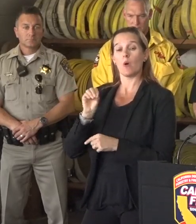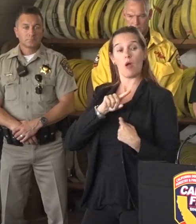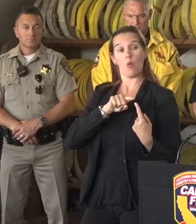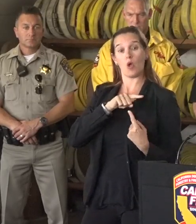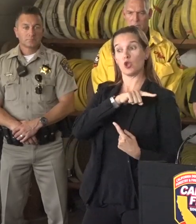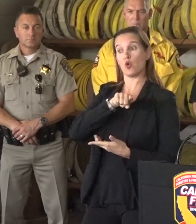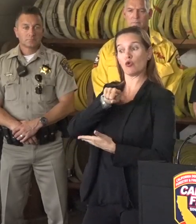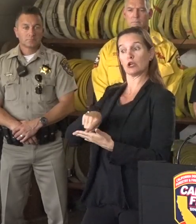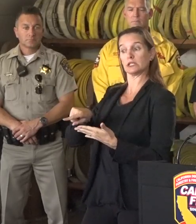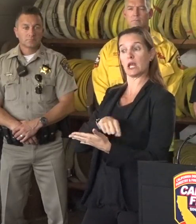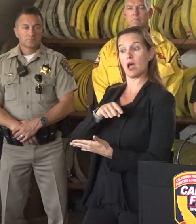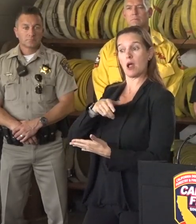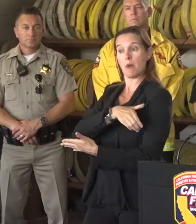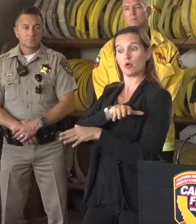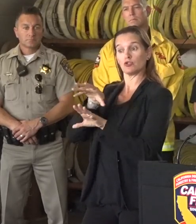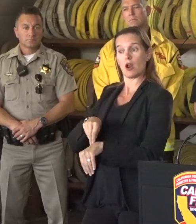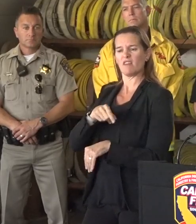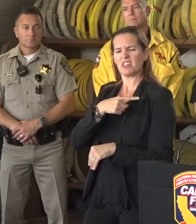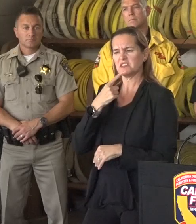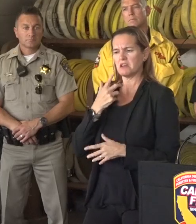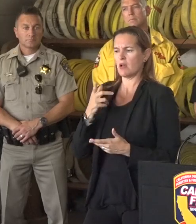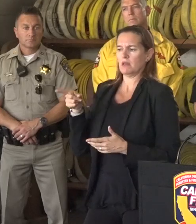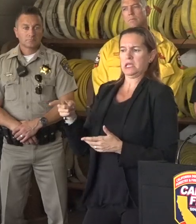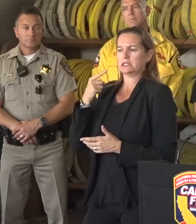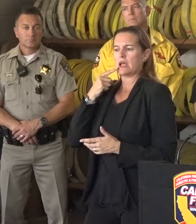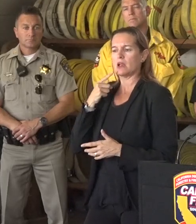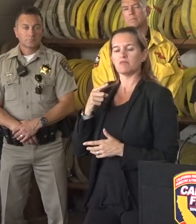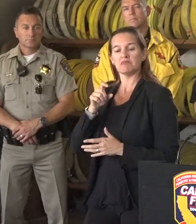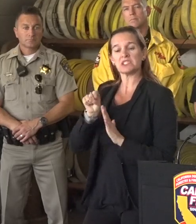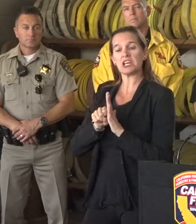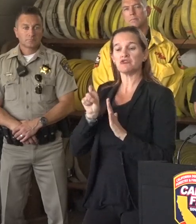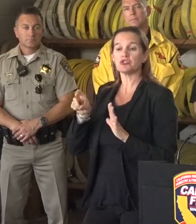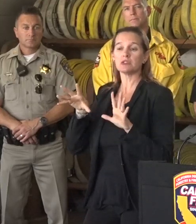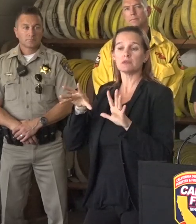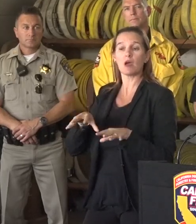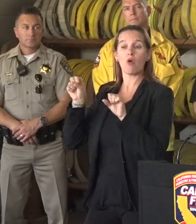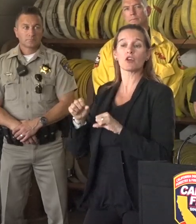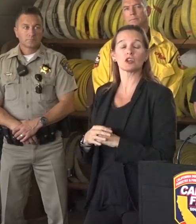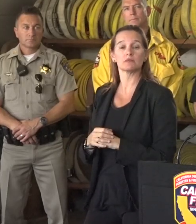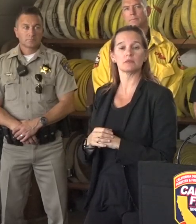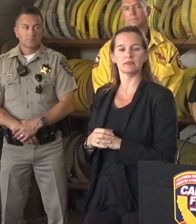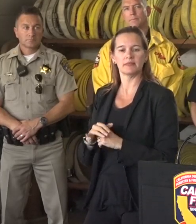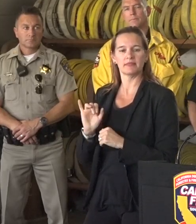power shutoff, said the state should take over that authority. It should be the state's responsibility. That would be